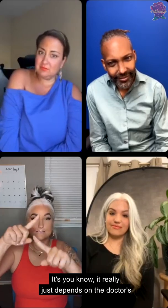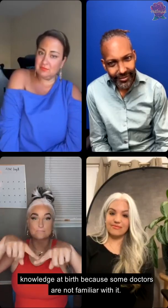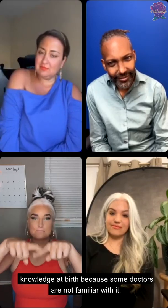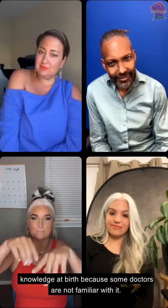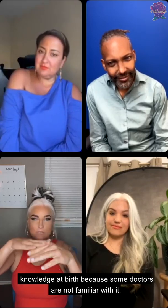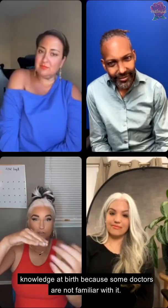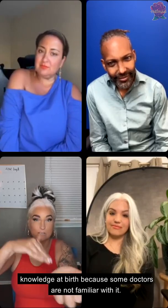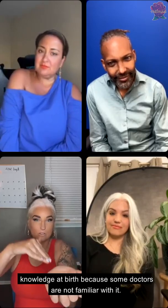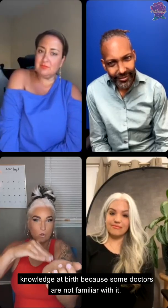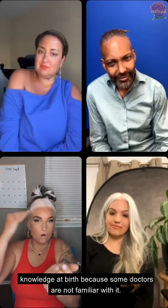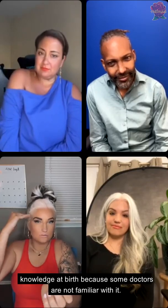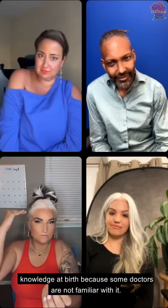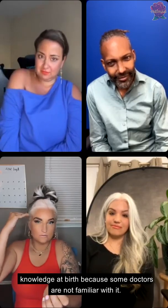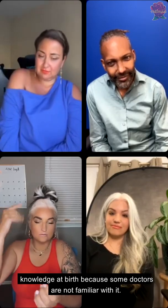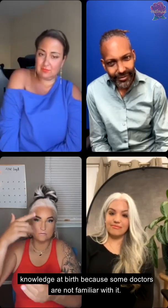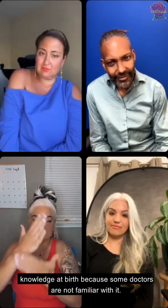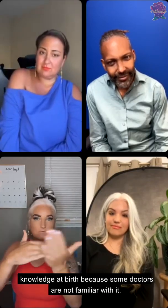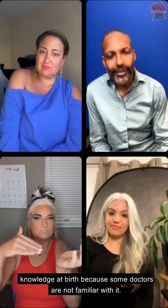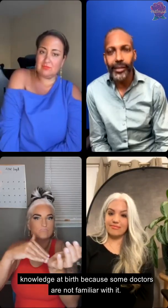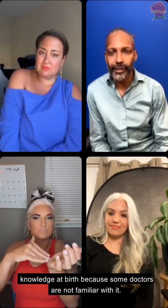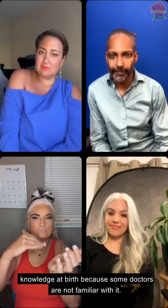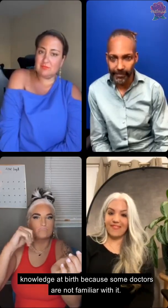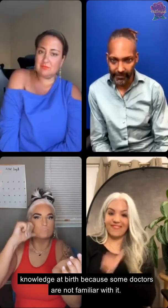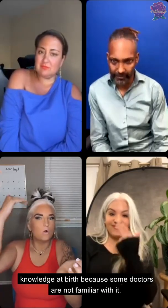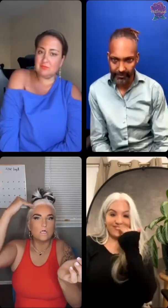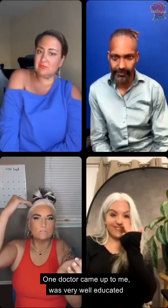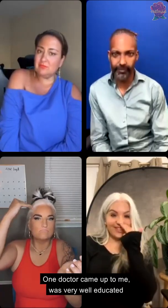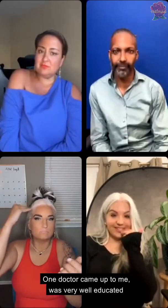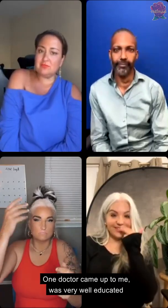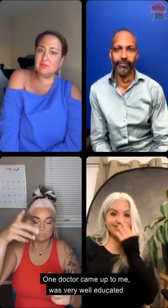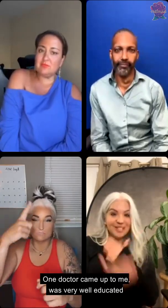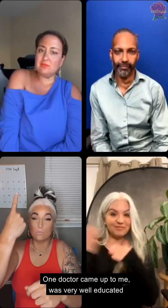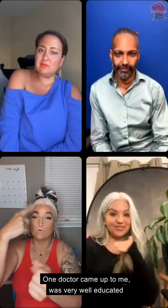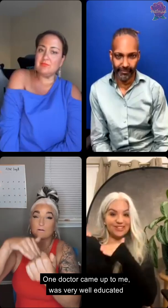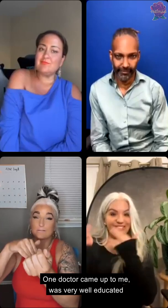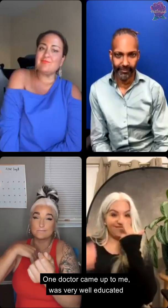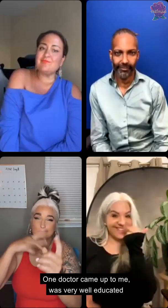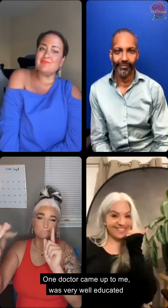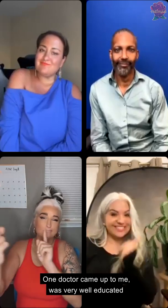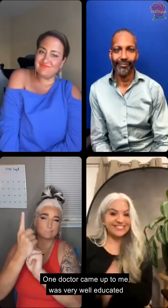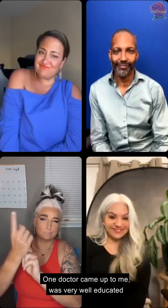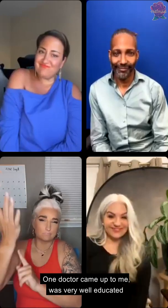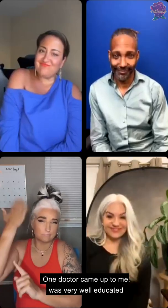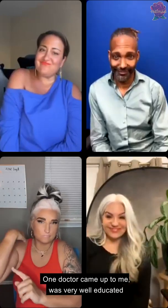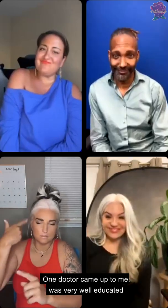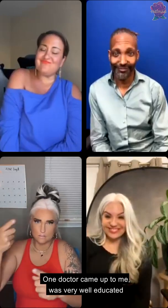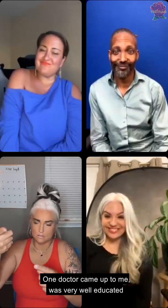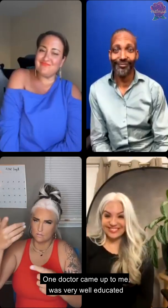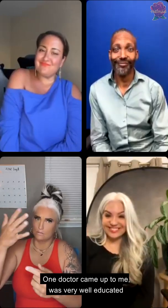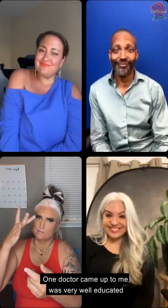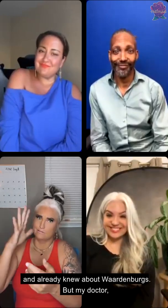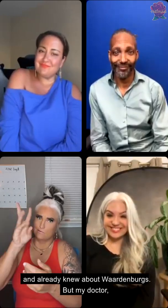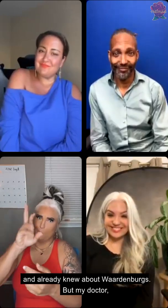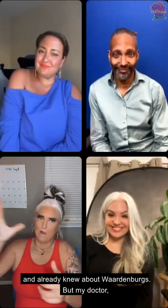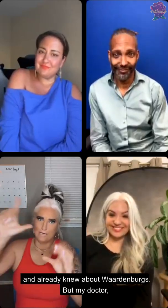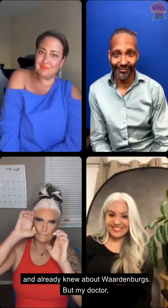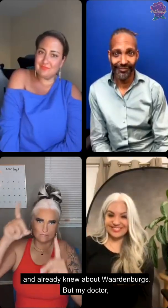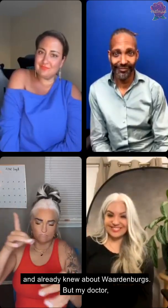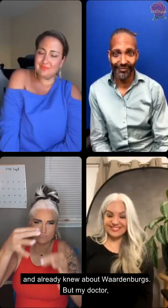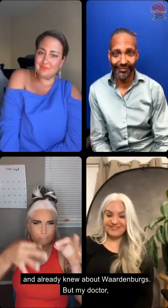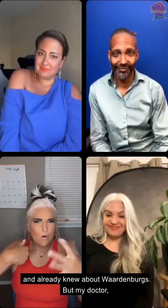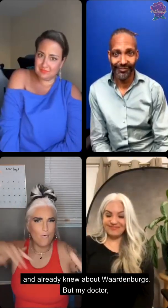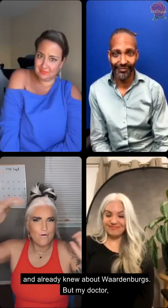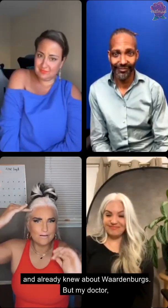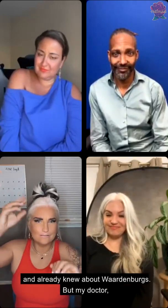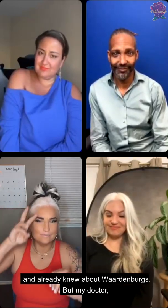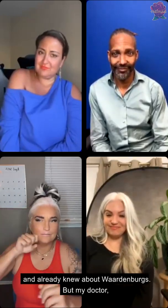it really just depends on the doctor's knowledge at birth because some doctors are not familiar with it. One doctor came up to me was very well educated